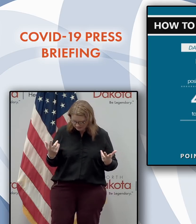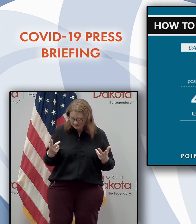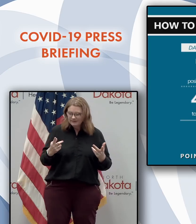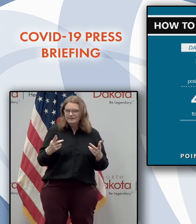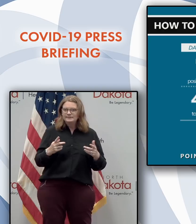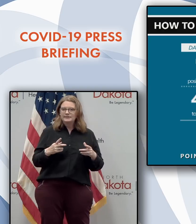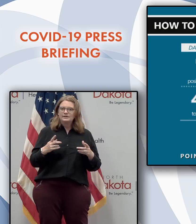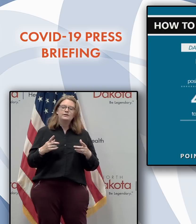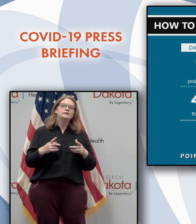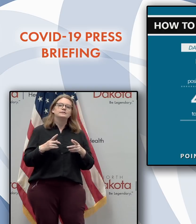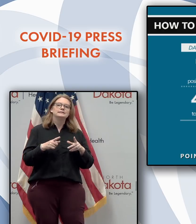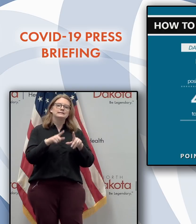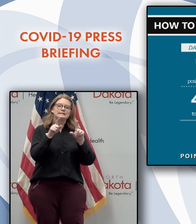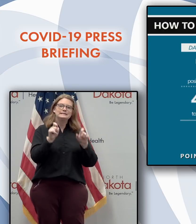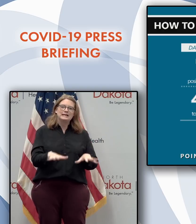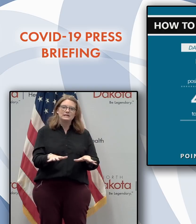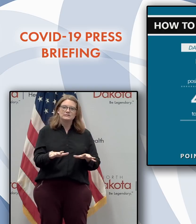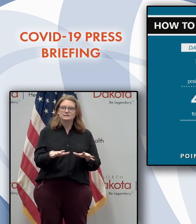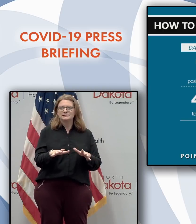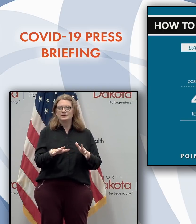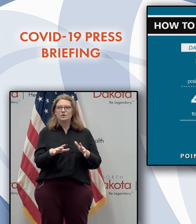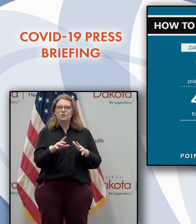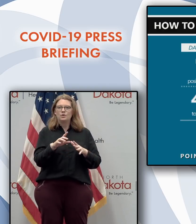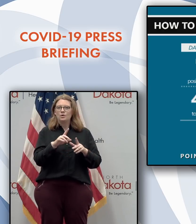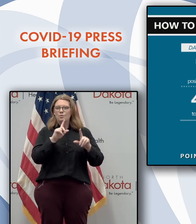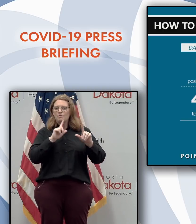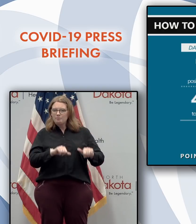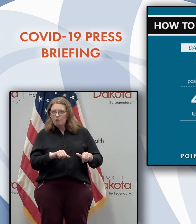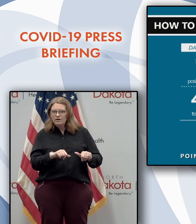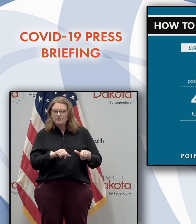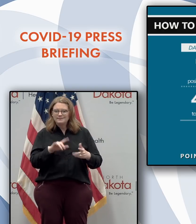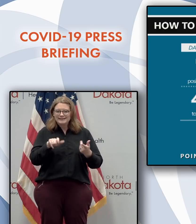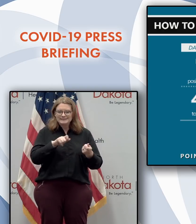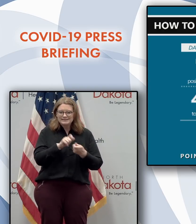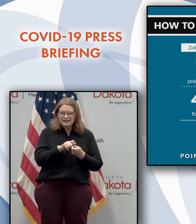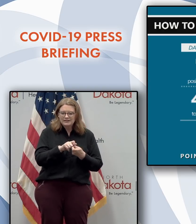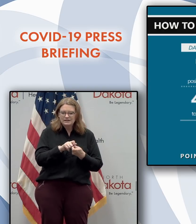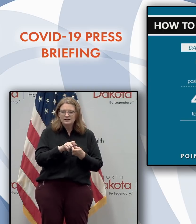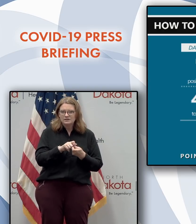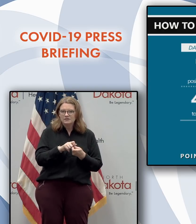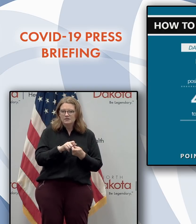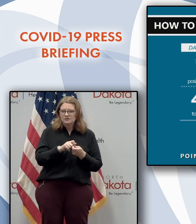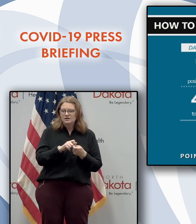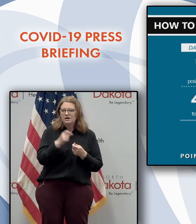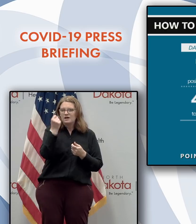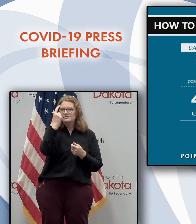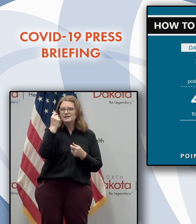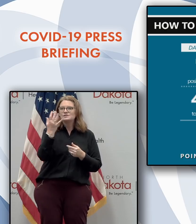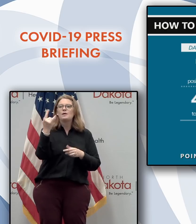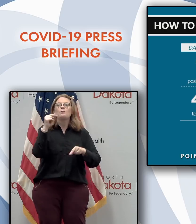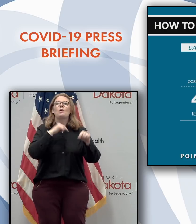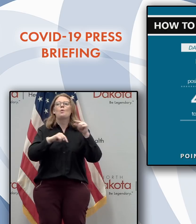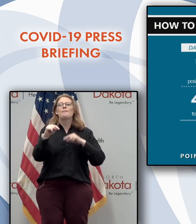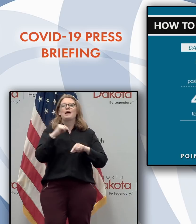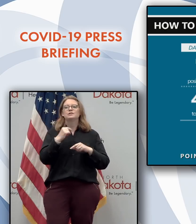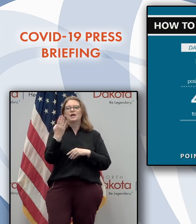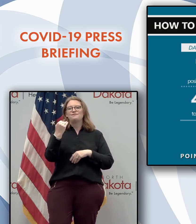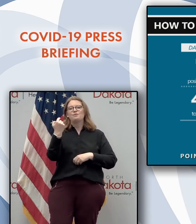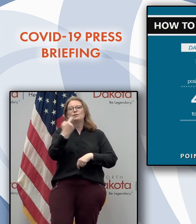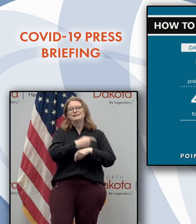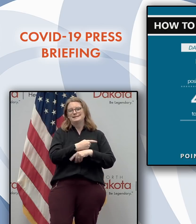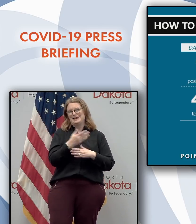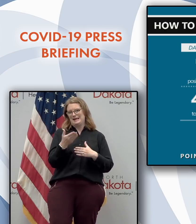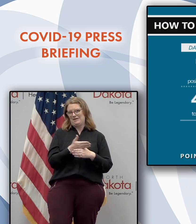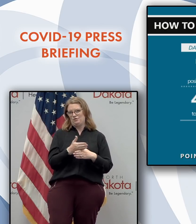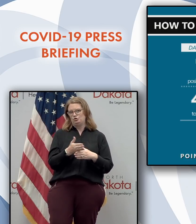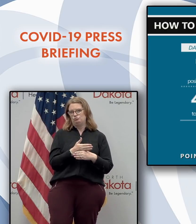maybe flowing on one side of midnight or other in terms of when they get reported. That's why we look at that 14-day rolling average. Uses a better sense, and